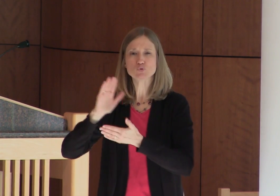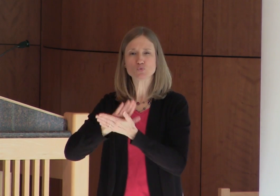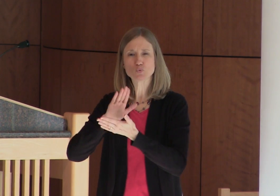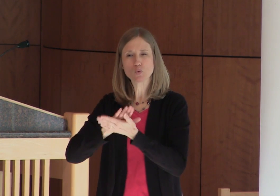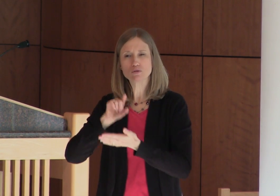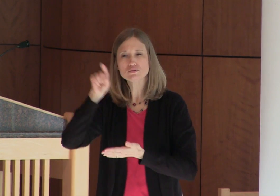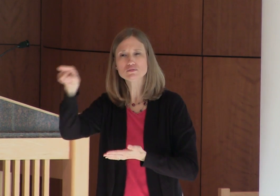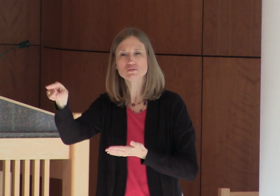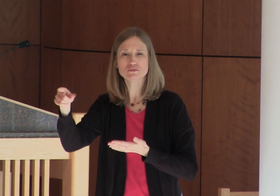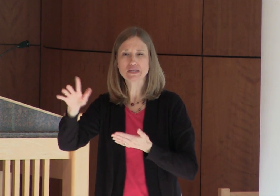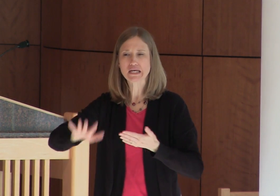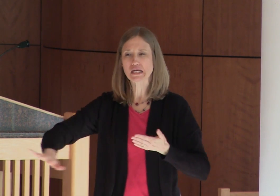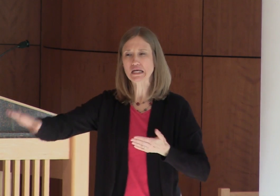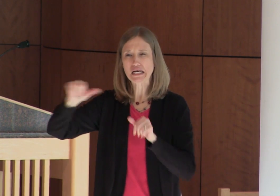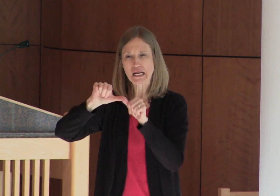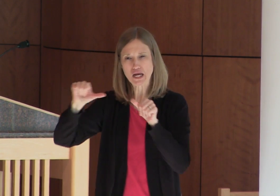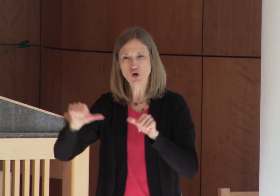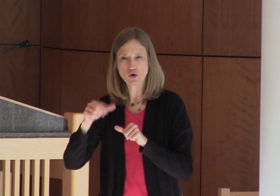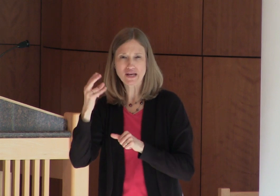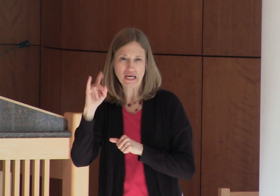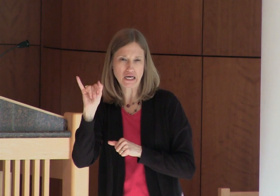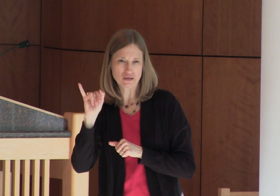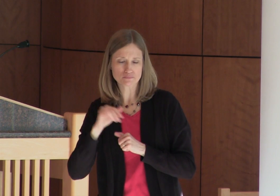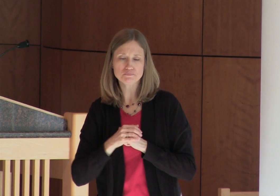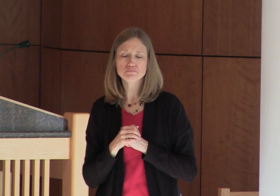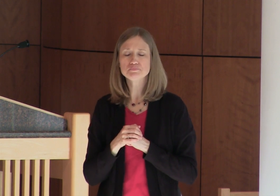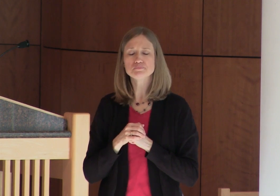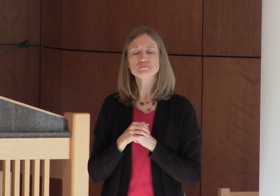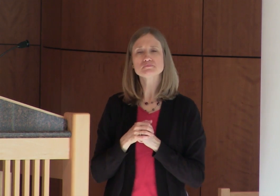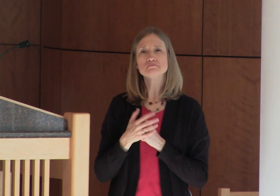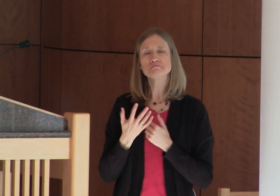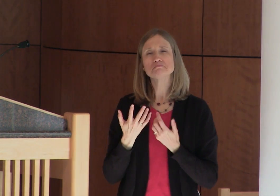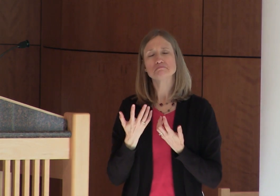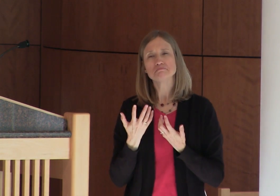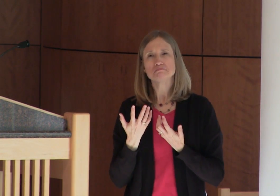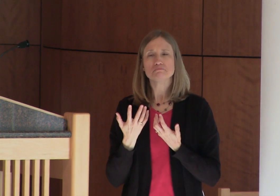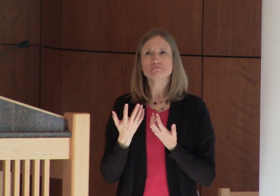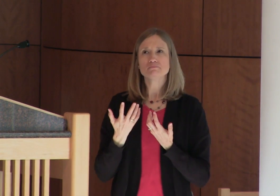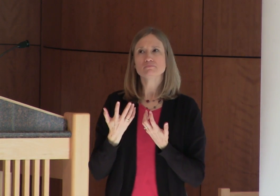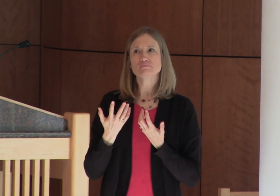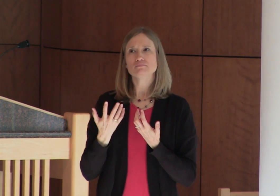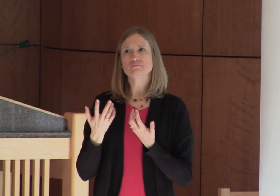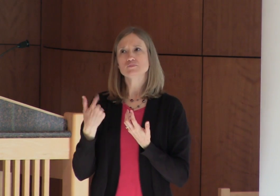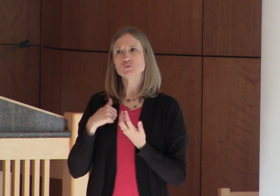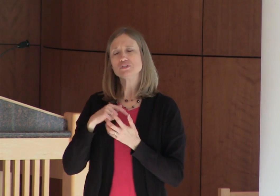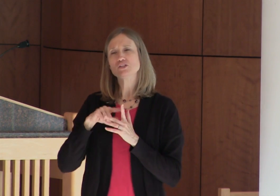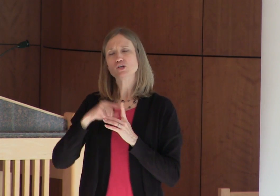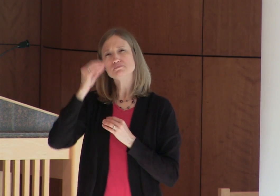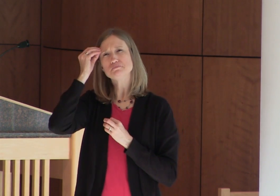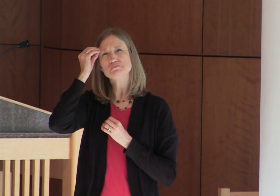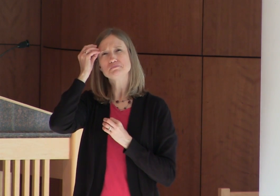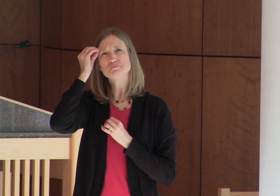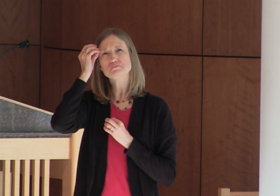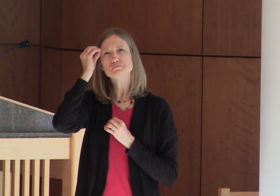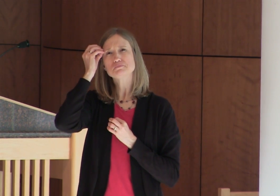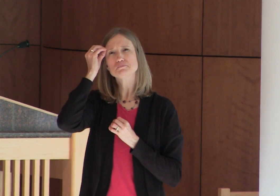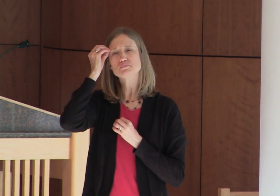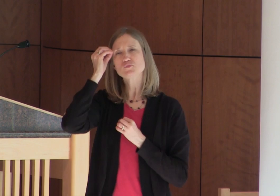rural mountainous areas. And that dream struck a chord with us. And we began a relationship with a